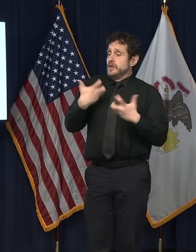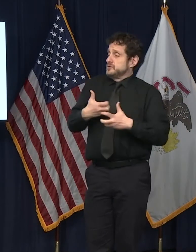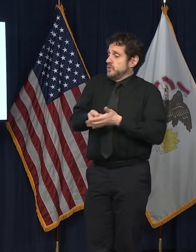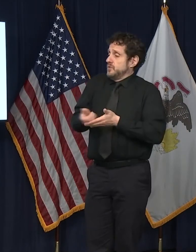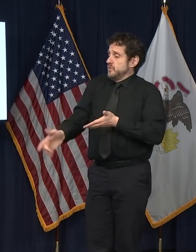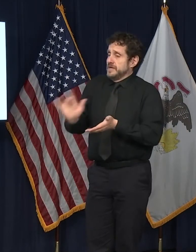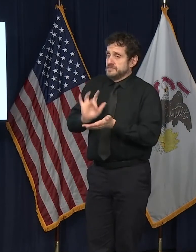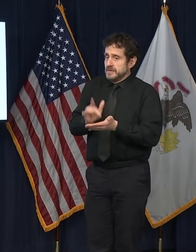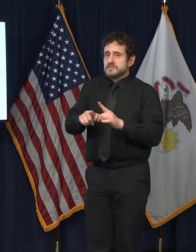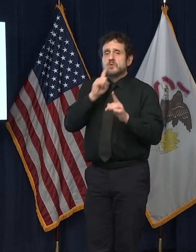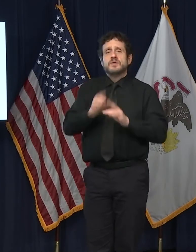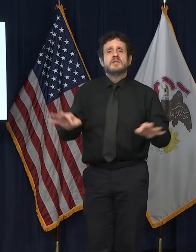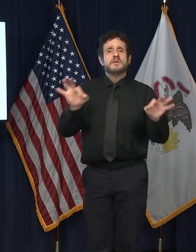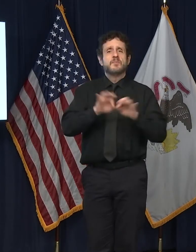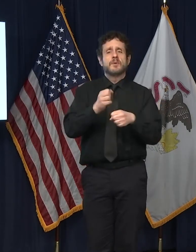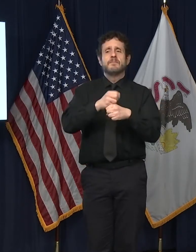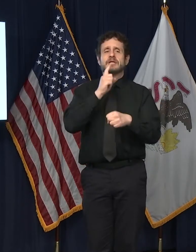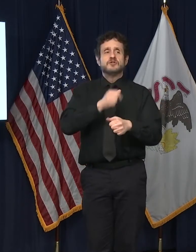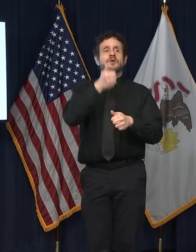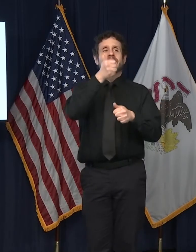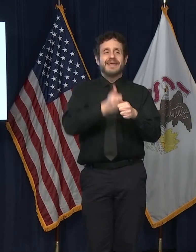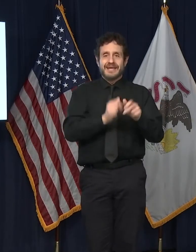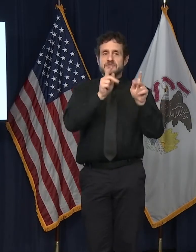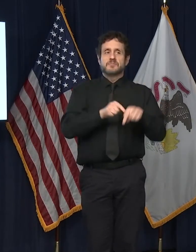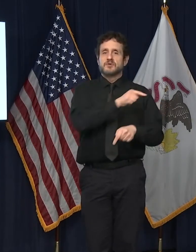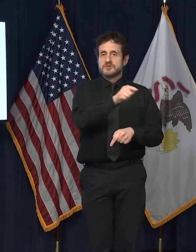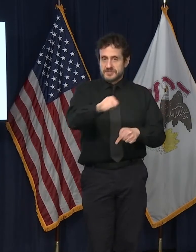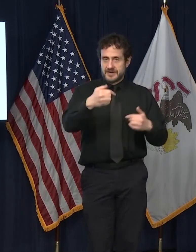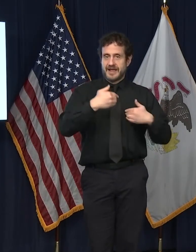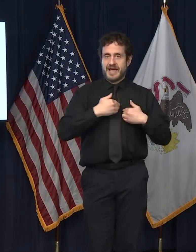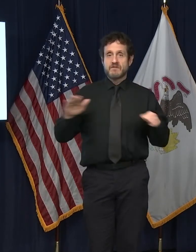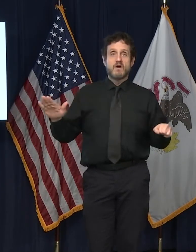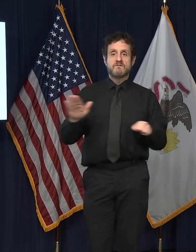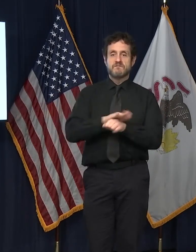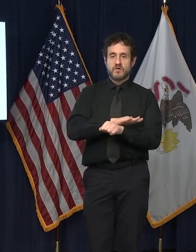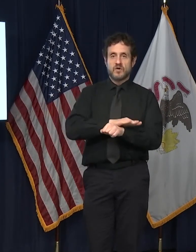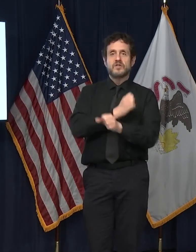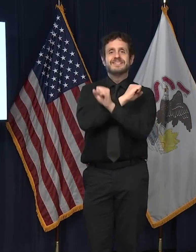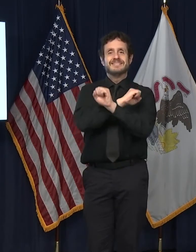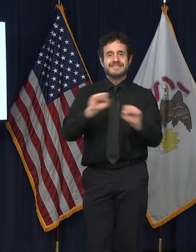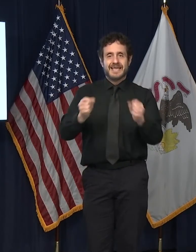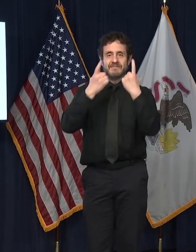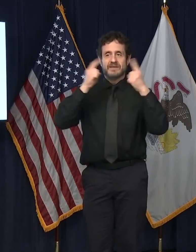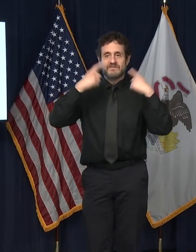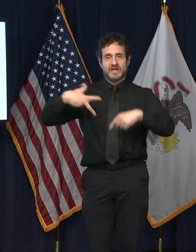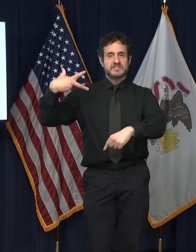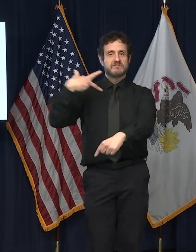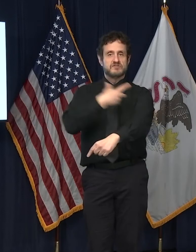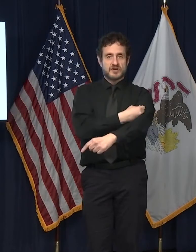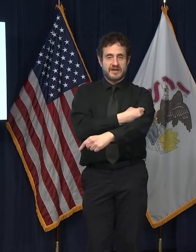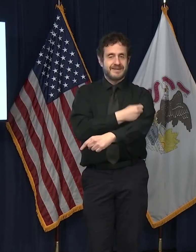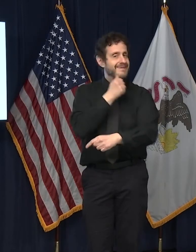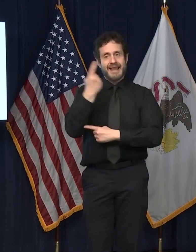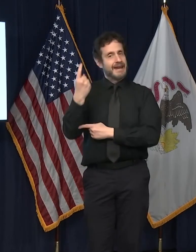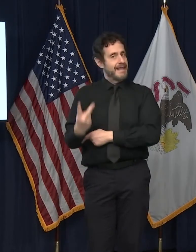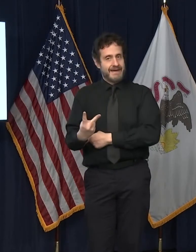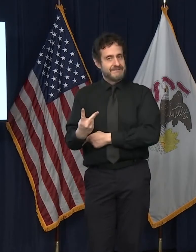critical that we make sure that every individual receives a full, safe, and effective dose of